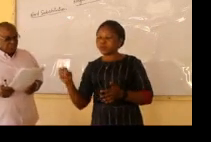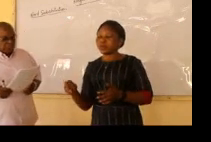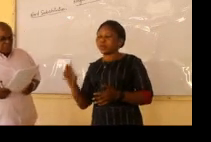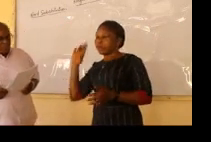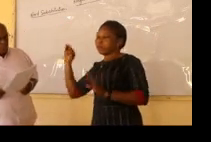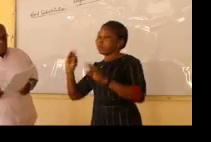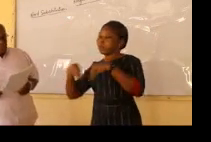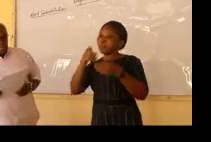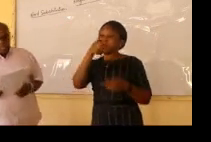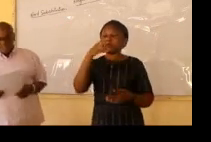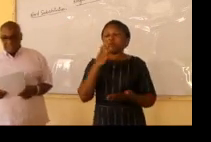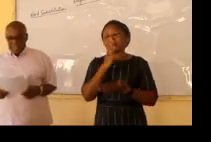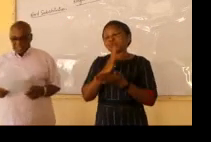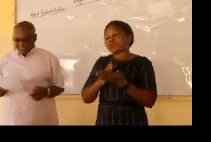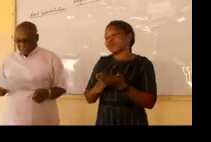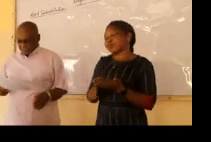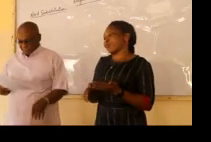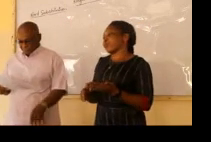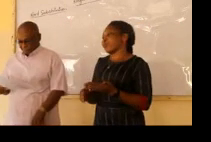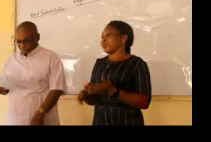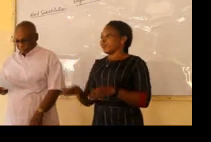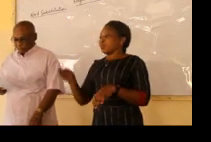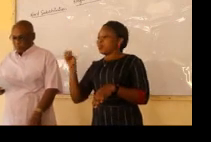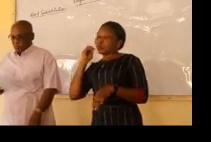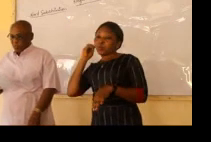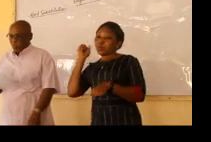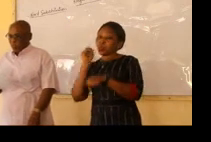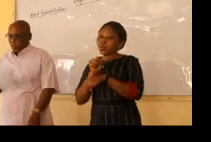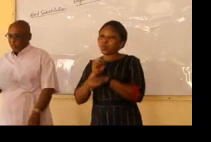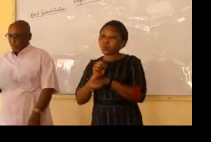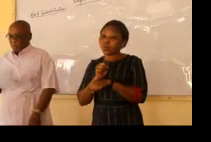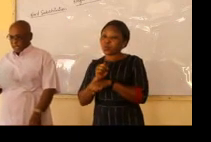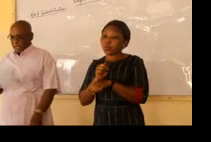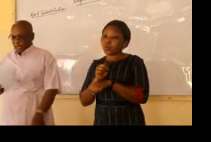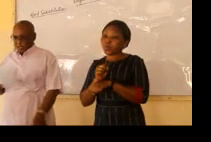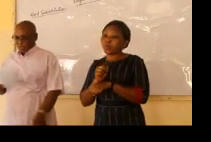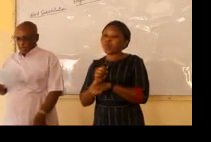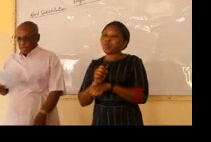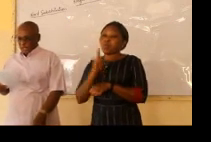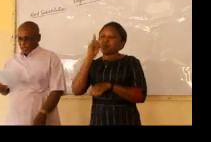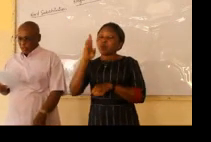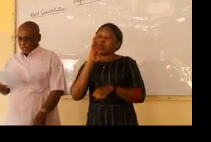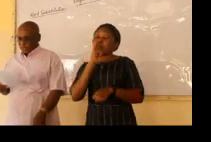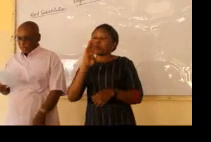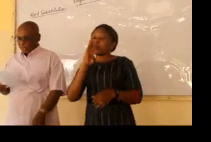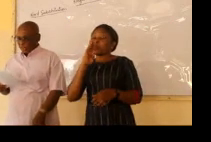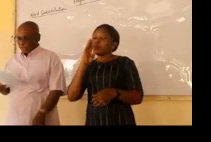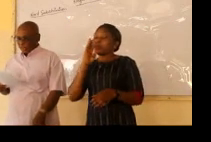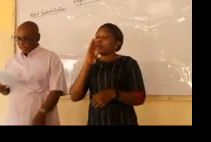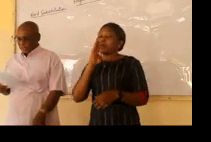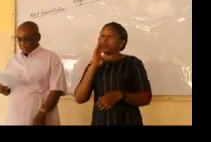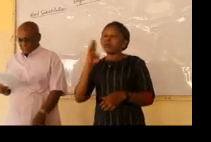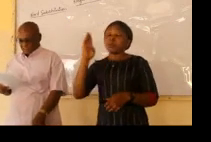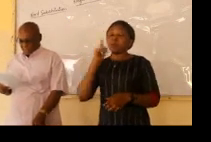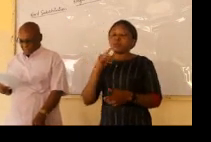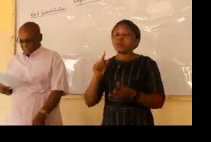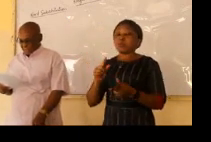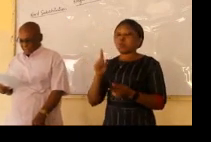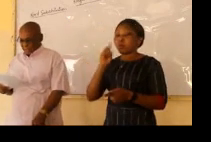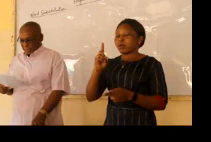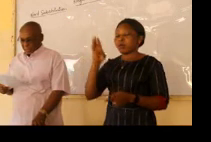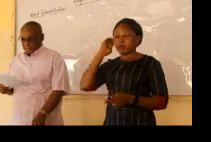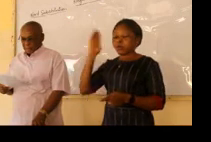will give you some exercise. One will be on word substitution,